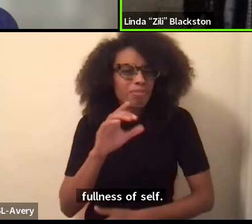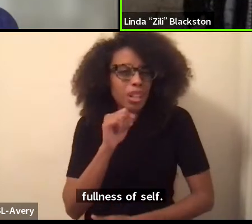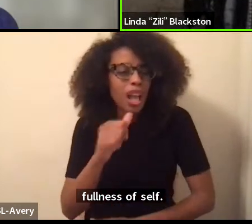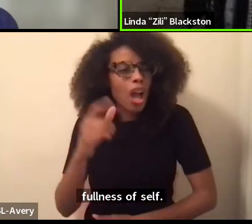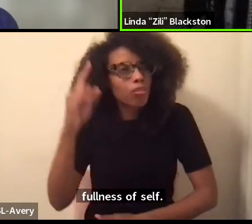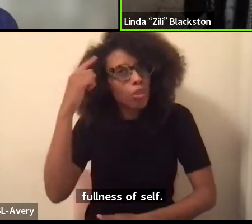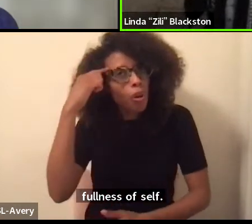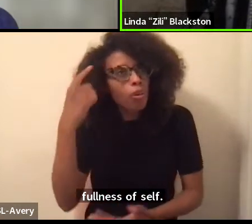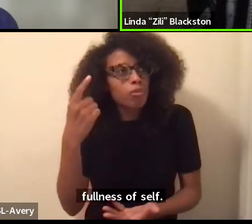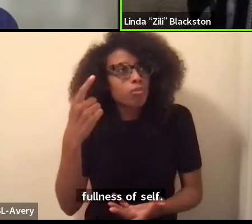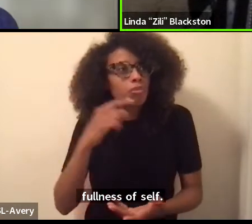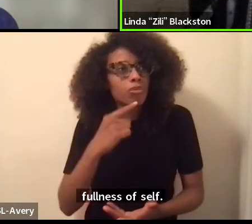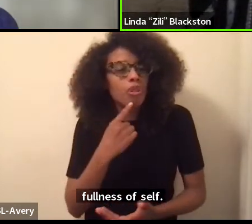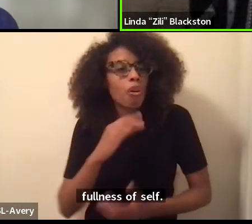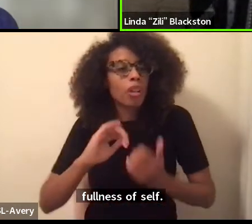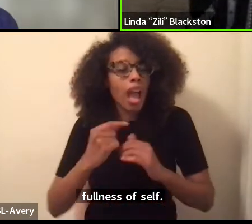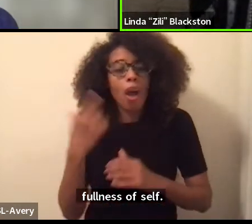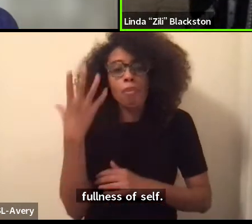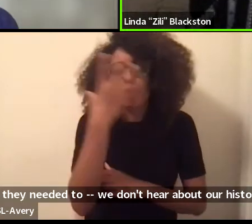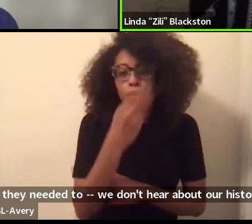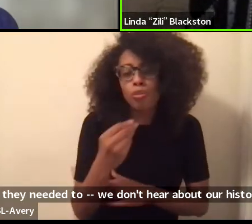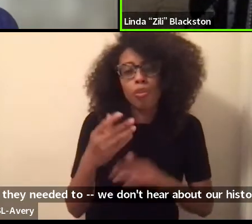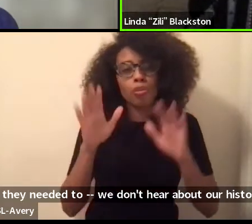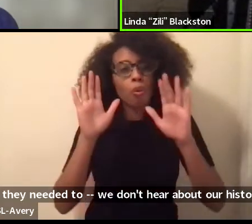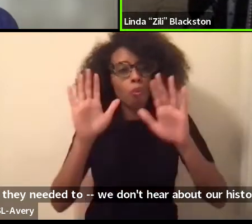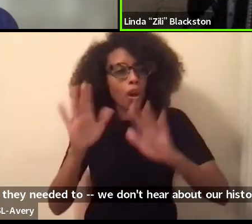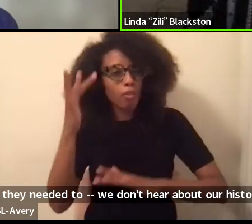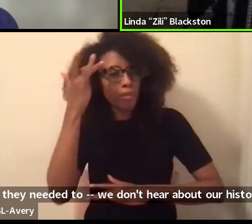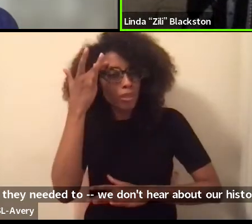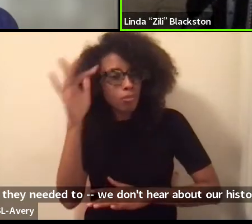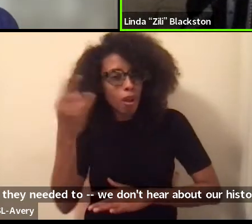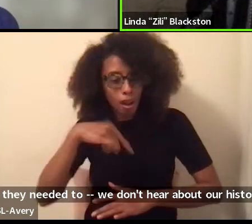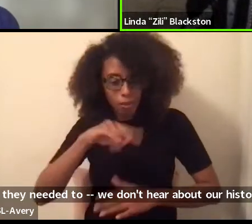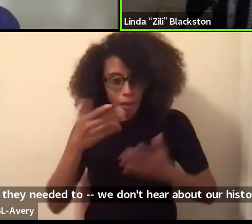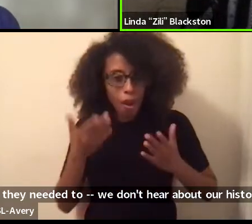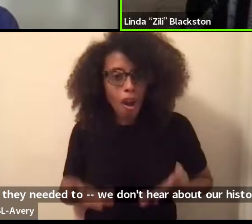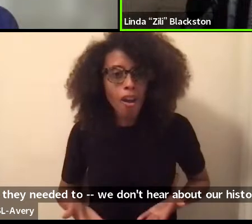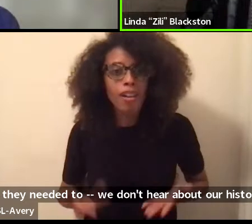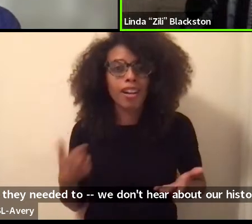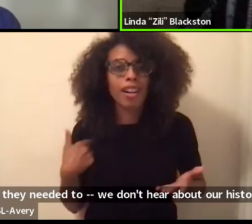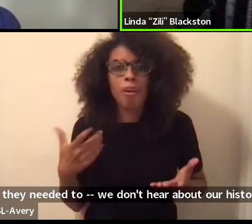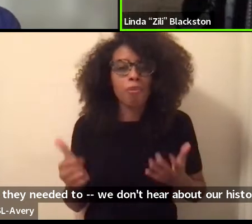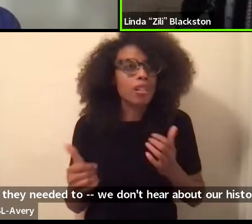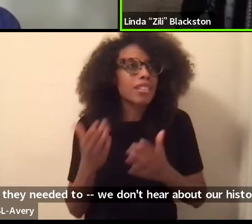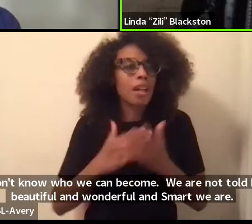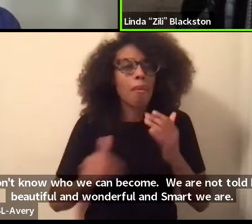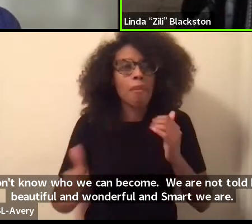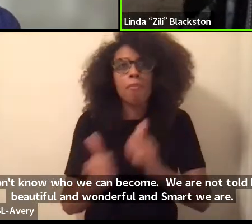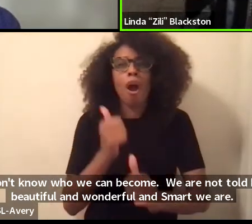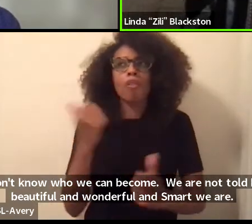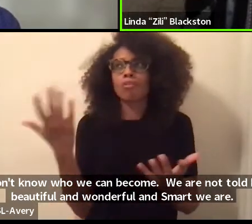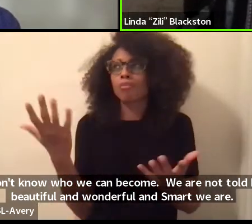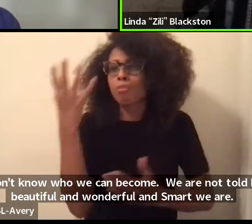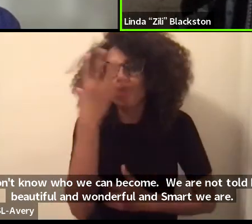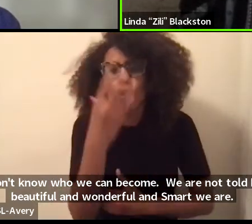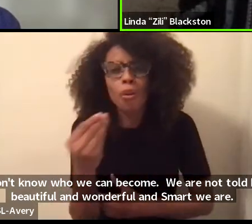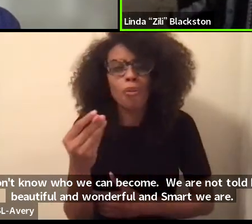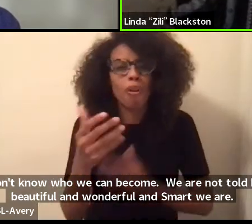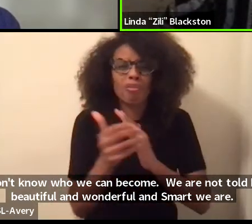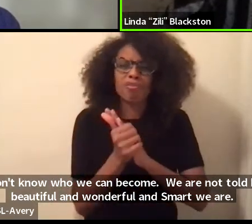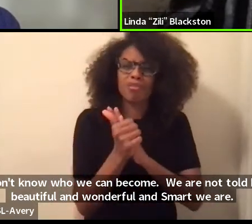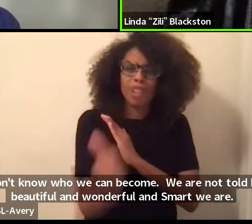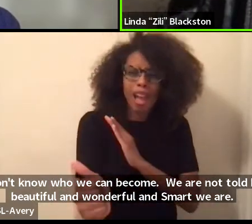smart we are. And that's one of the things. And we are some of the most beautiful, talented, wonderful people. And you have